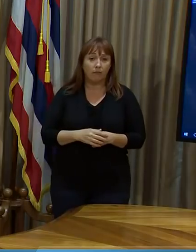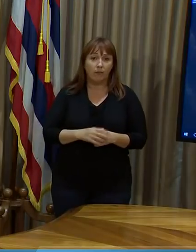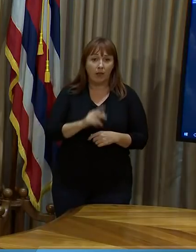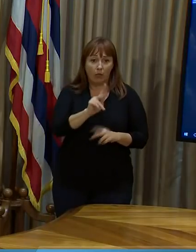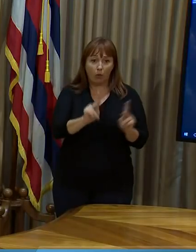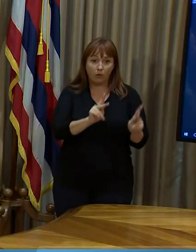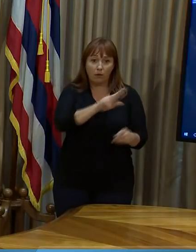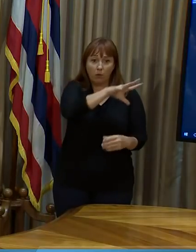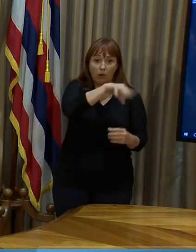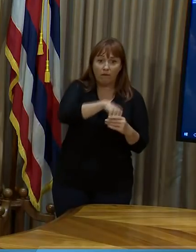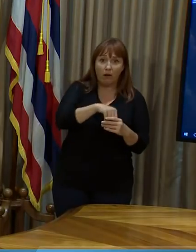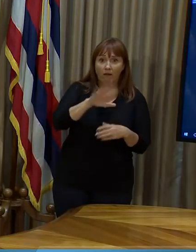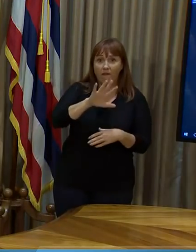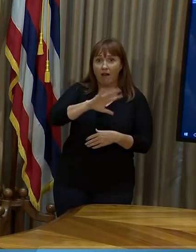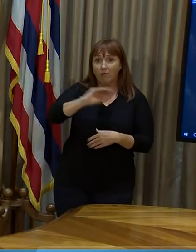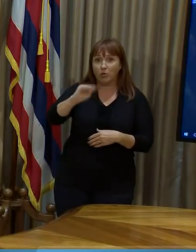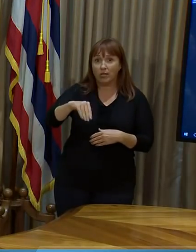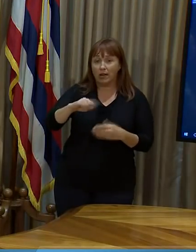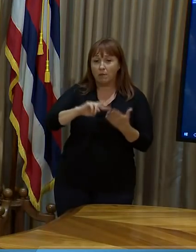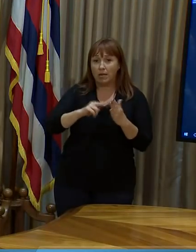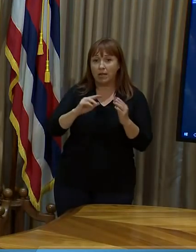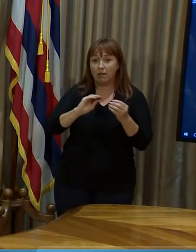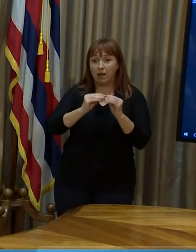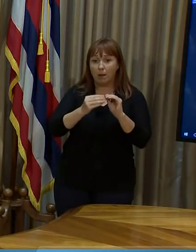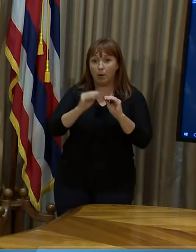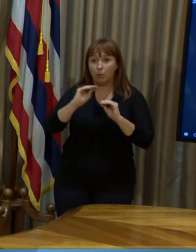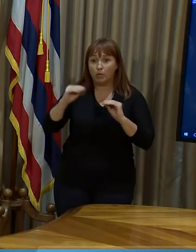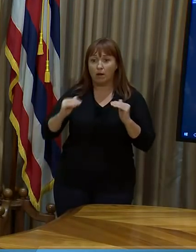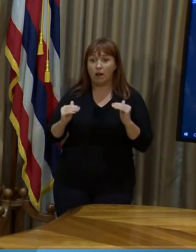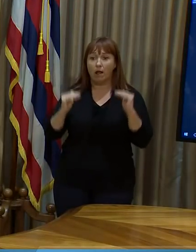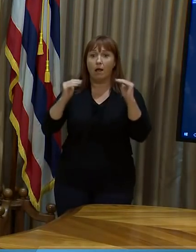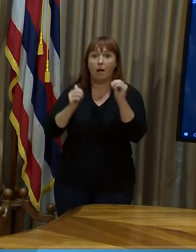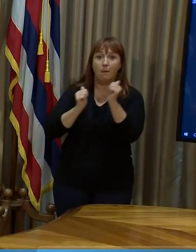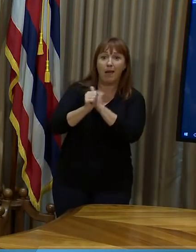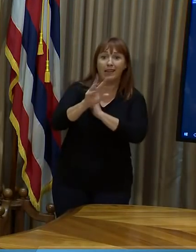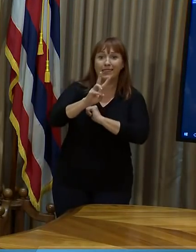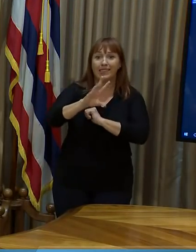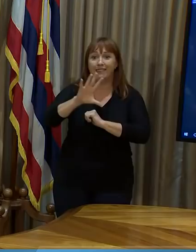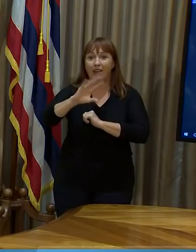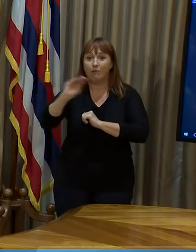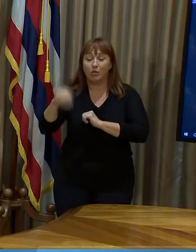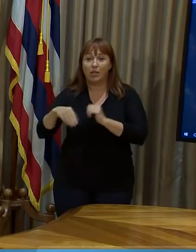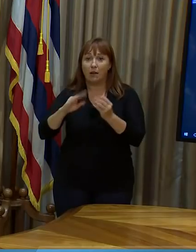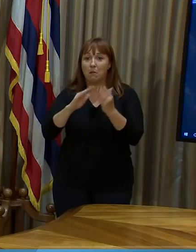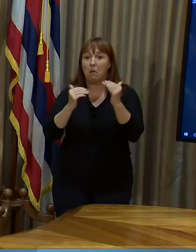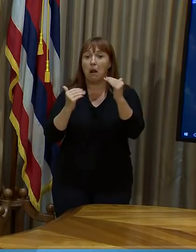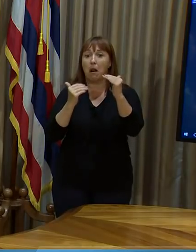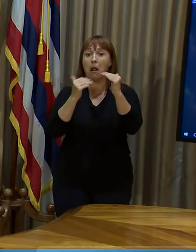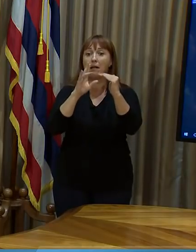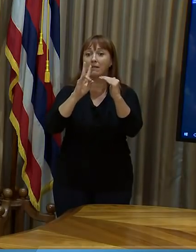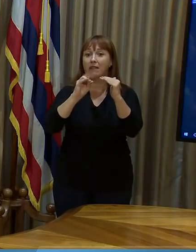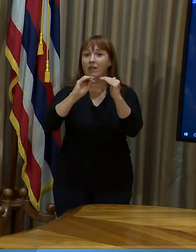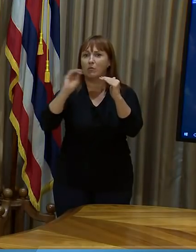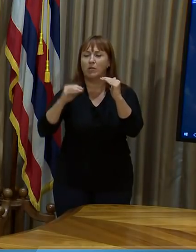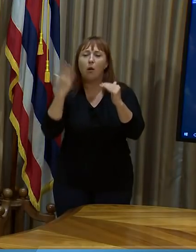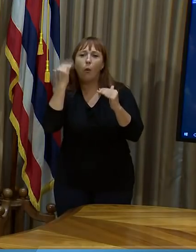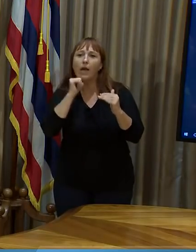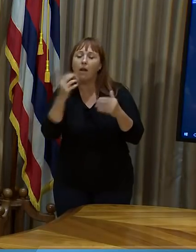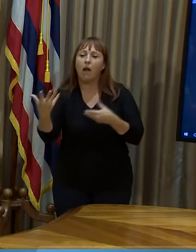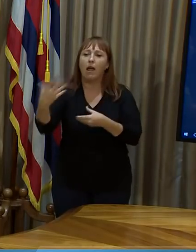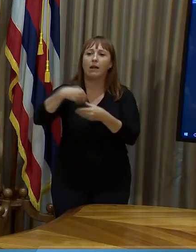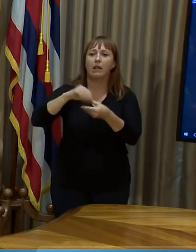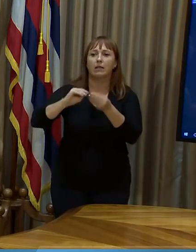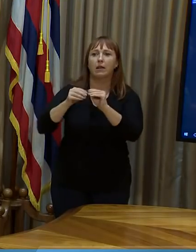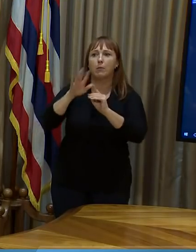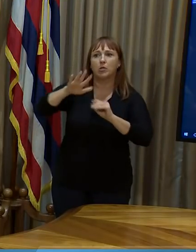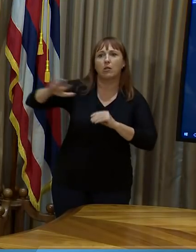maybe 5%, and that would push us over 65% and maybe towards 70. Can you talk about why not do that and